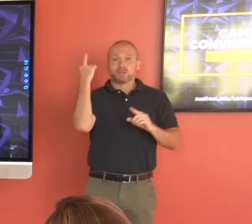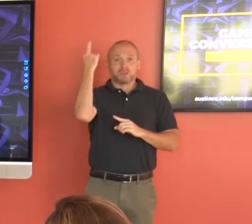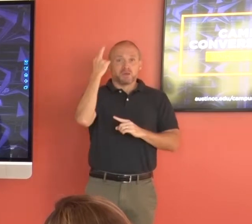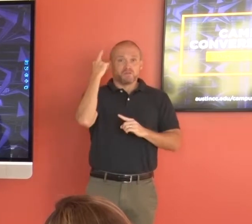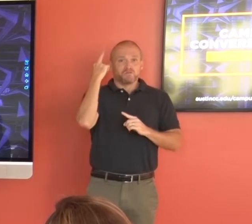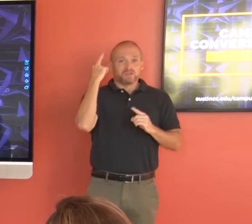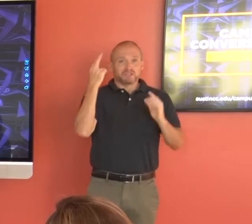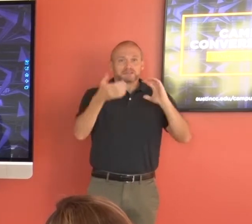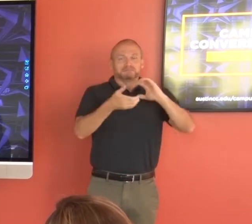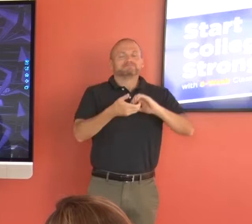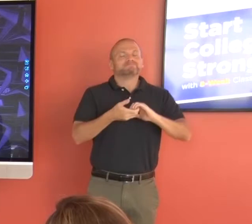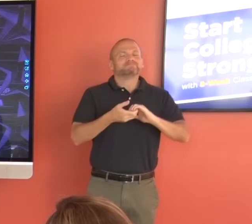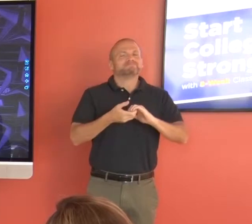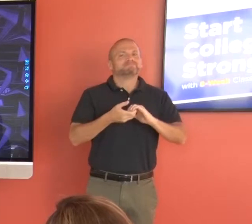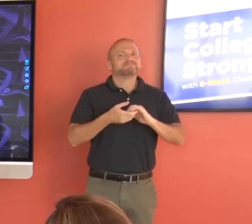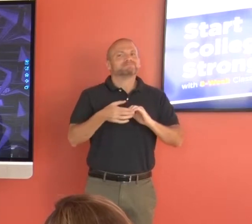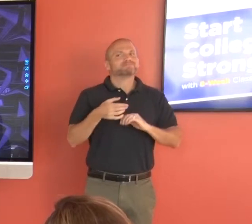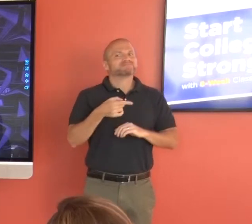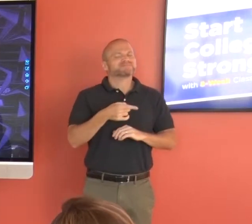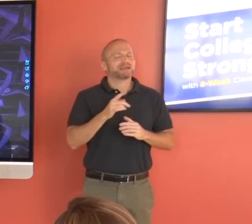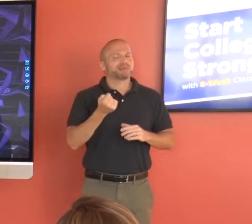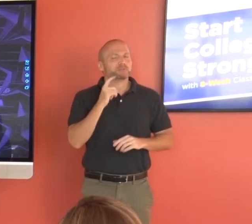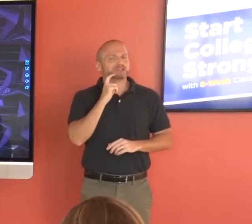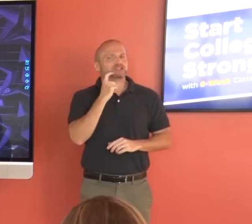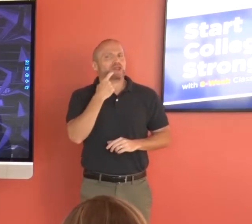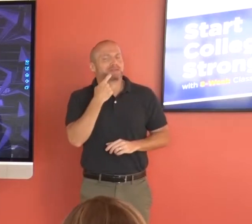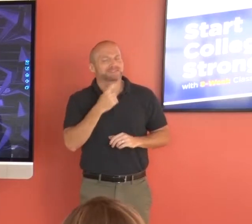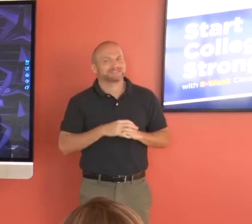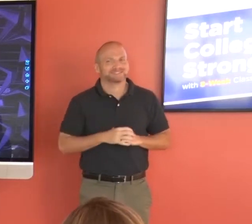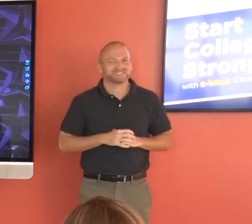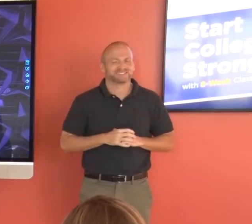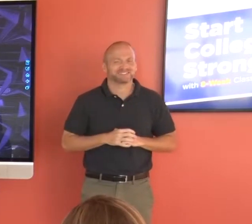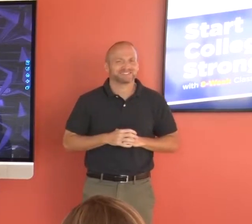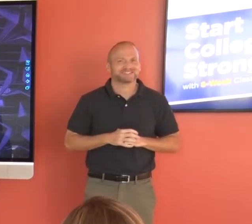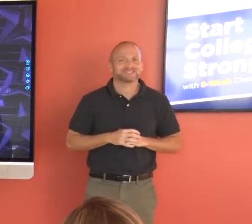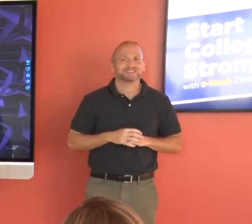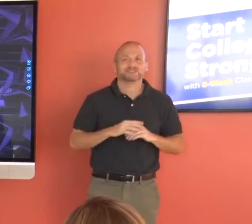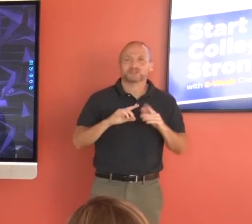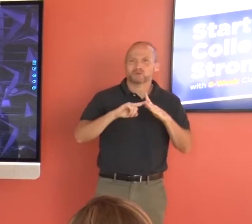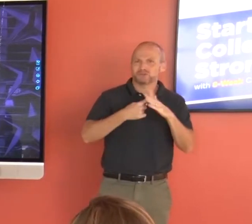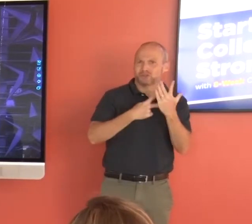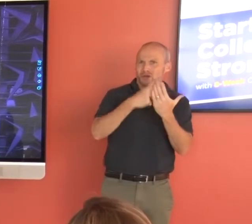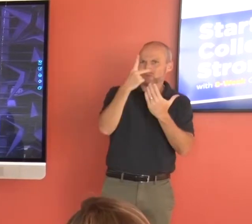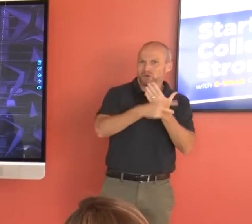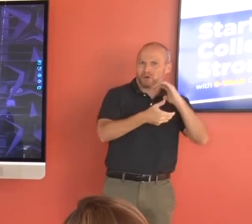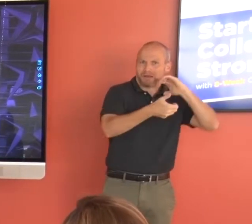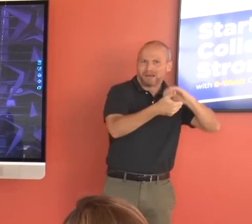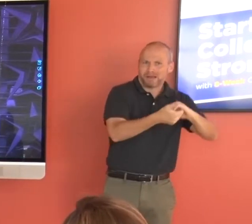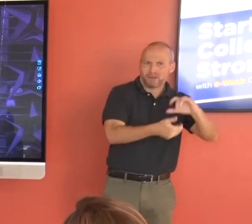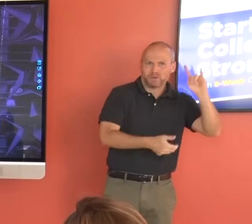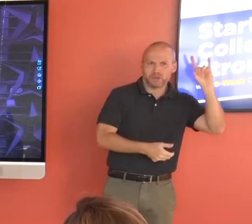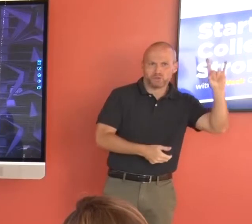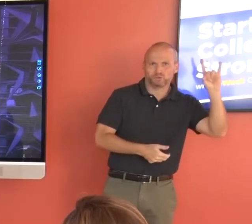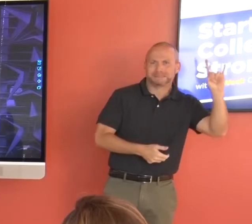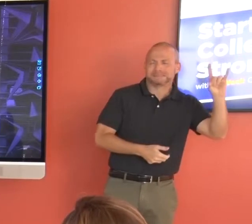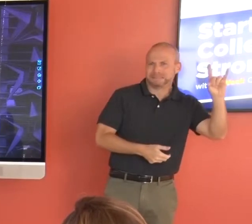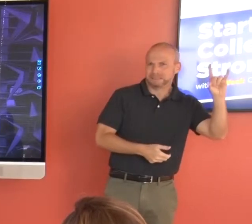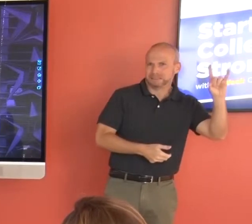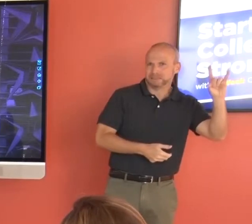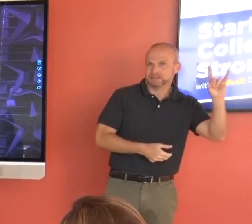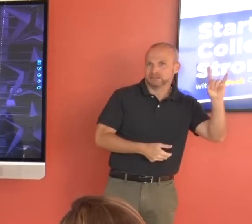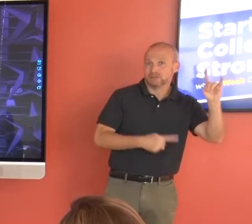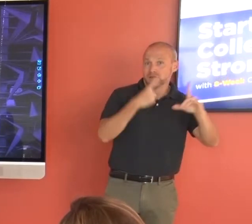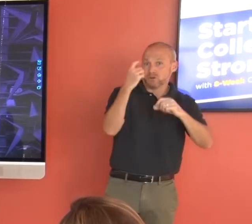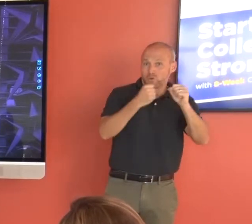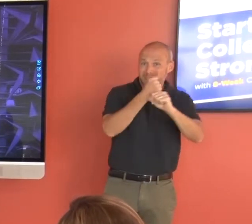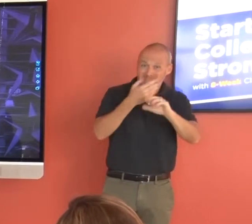of some jealousy. So we started a program with University of Texas at Austin a year